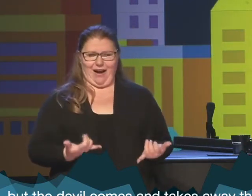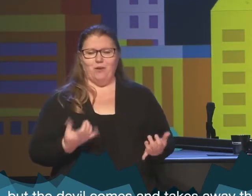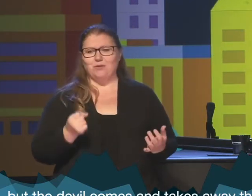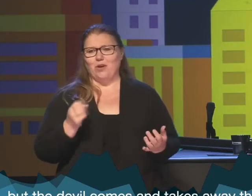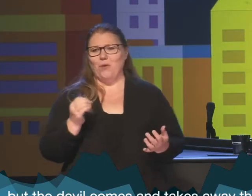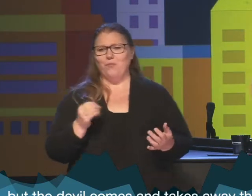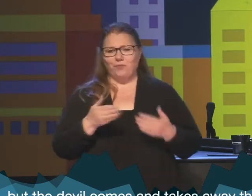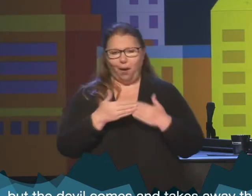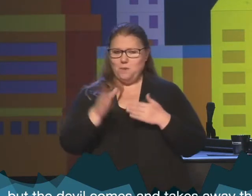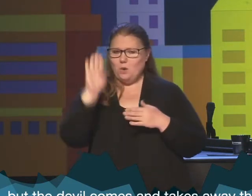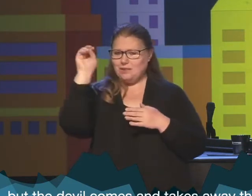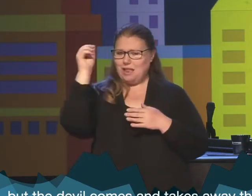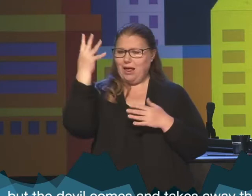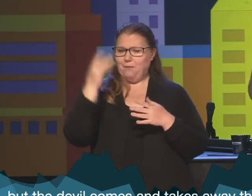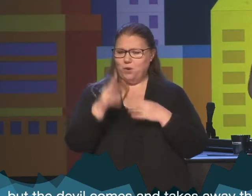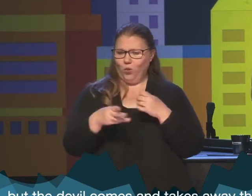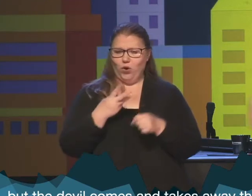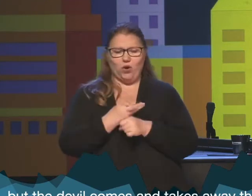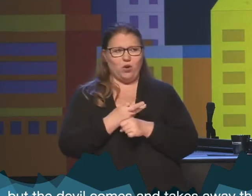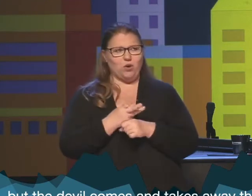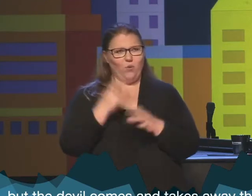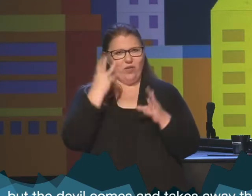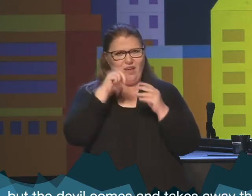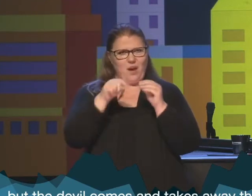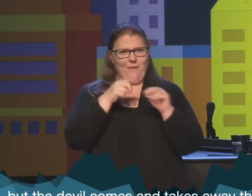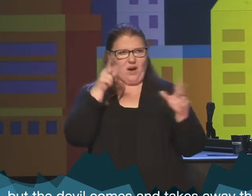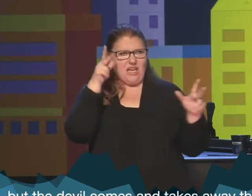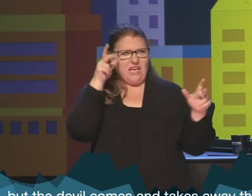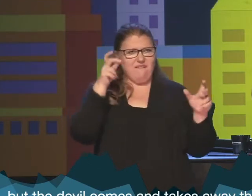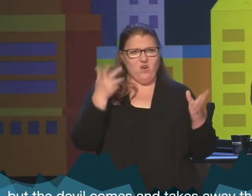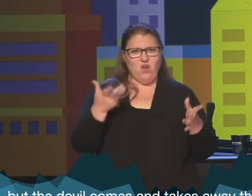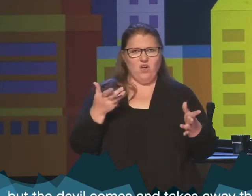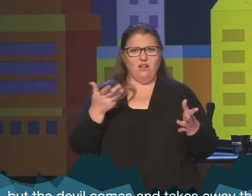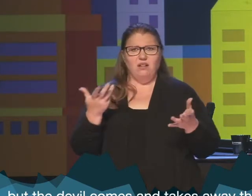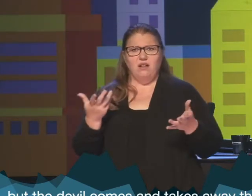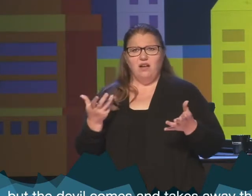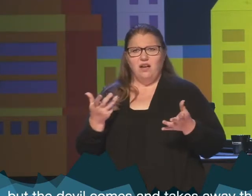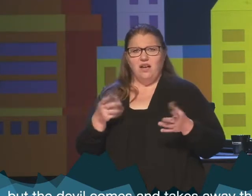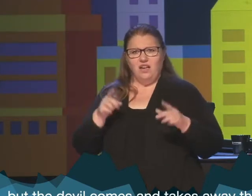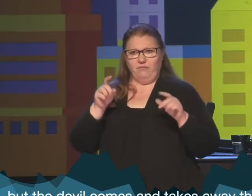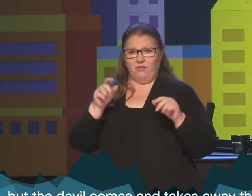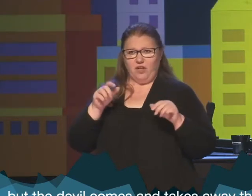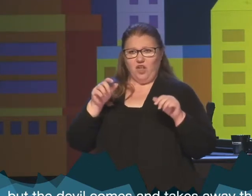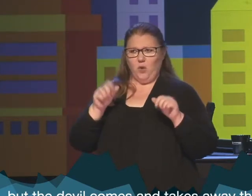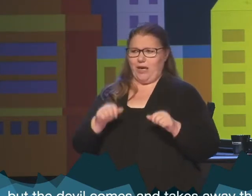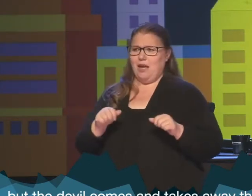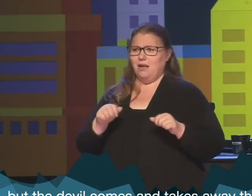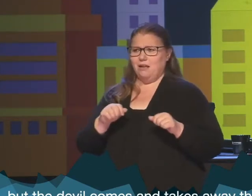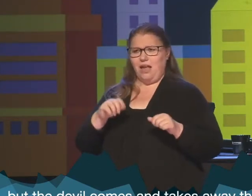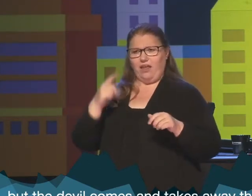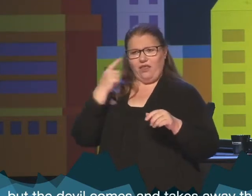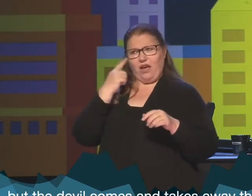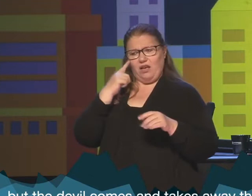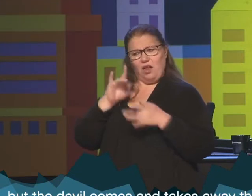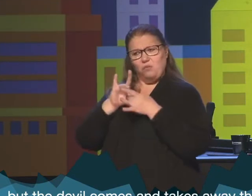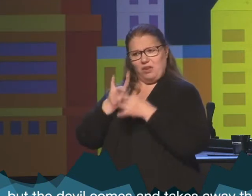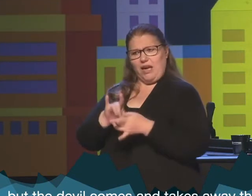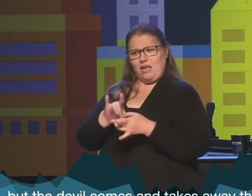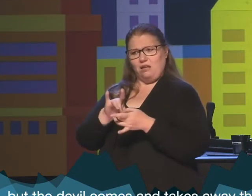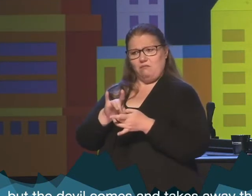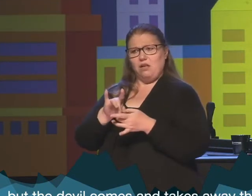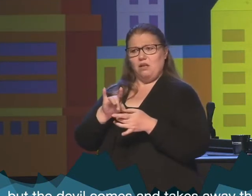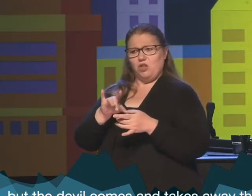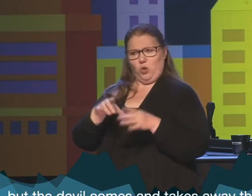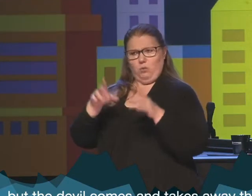in a post-enlightenment world, when we think about evil, we don't have to, you can personify it as it does, those are metaphors, I